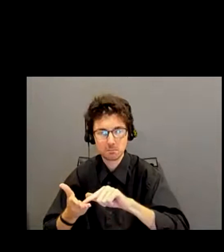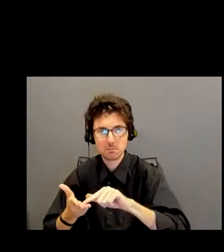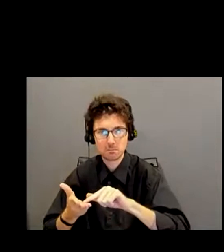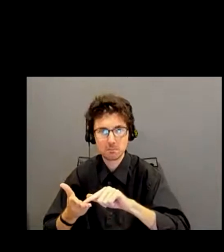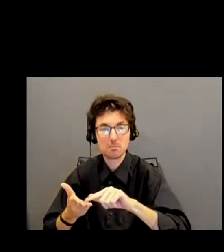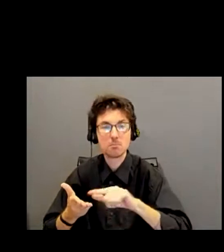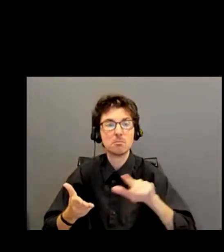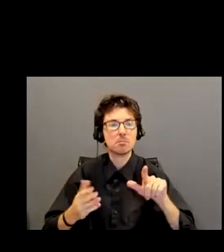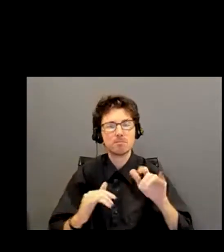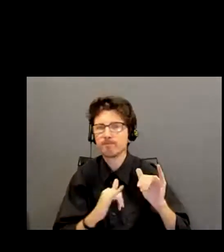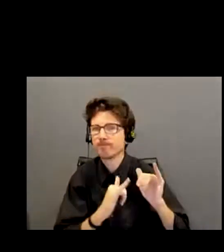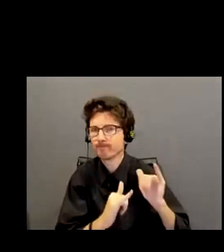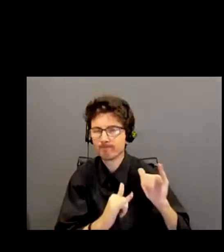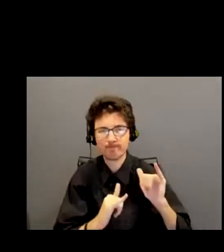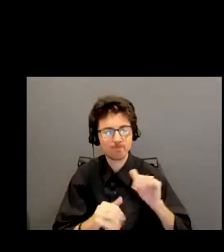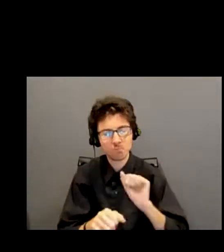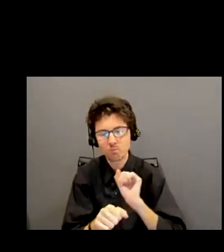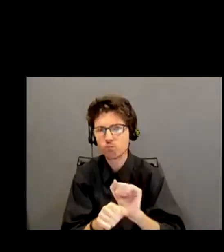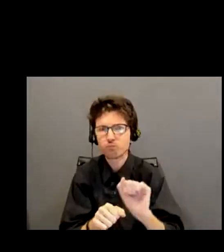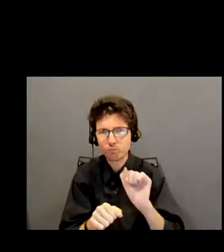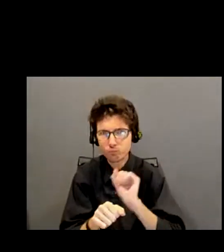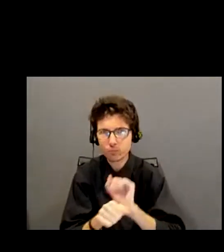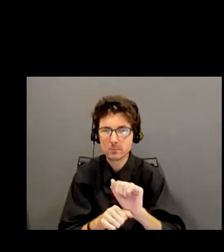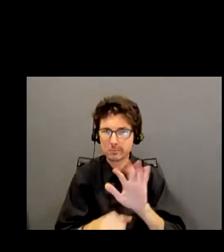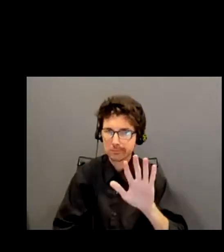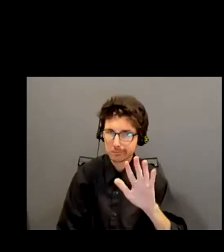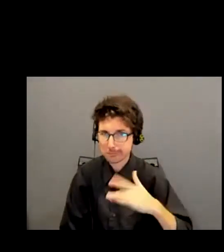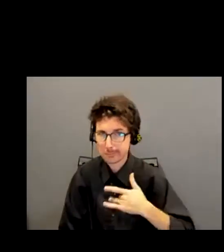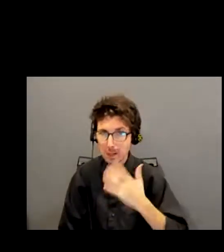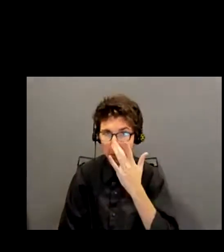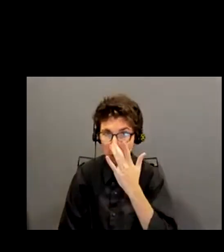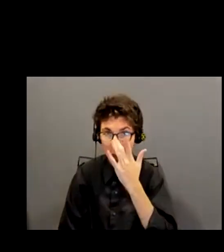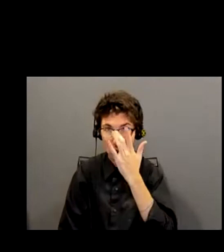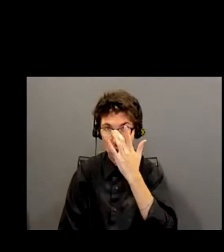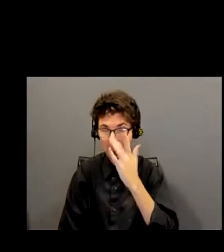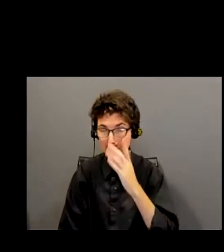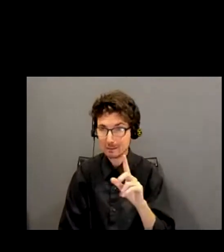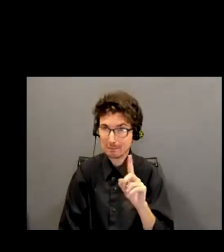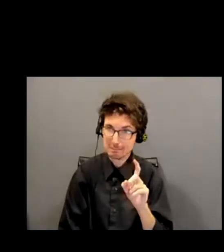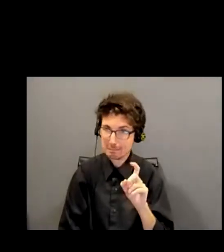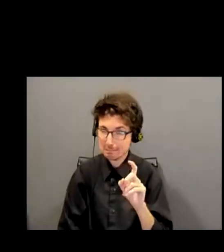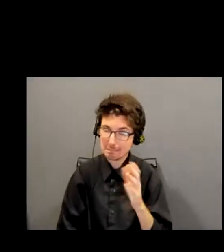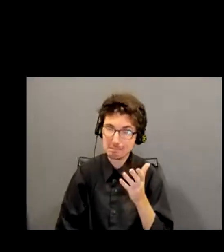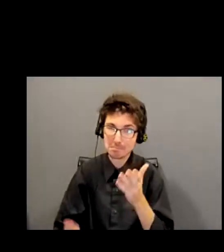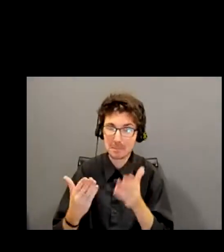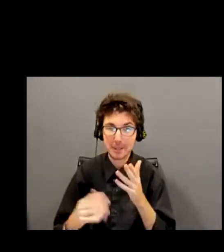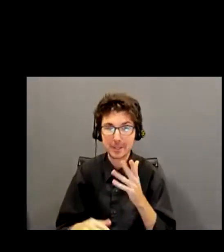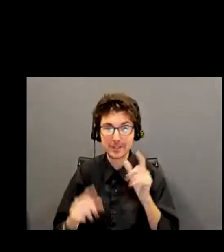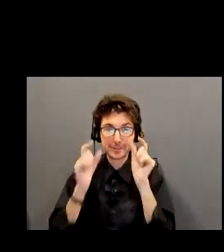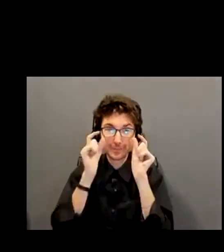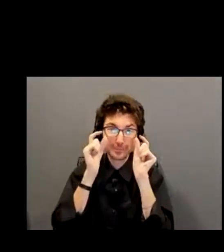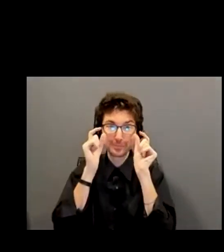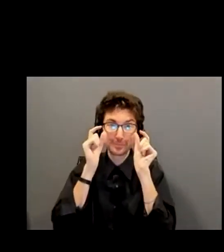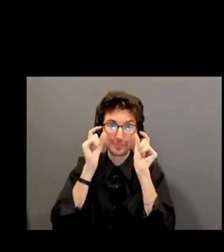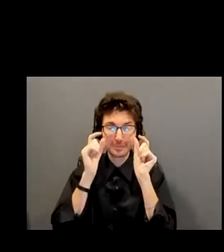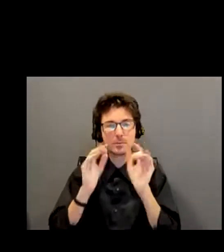good and hardworking student, some may say a nerd. I fulfilled all my school requirements, took all the